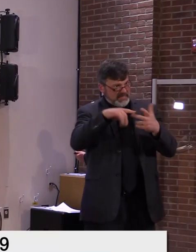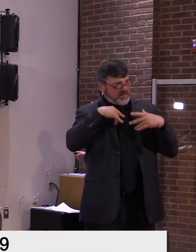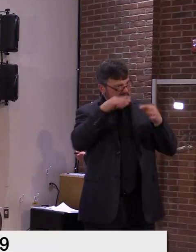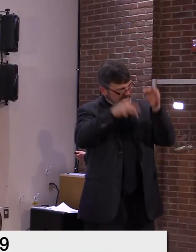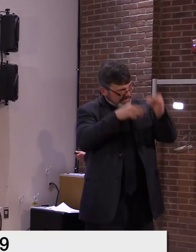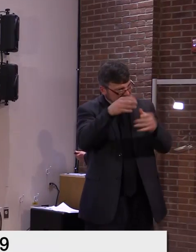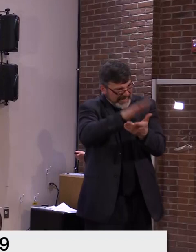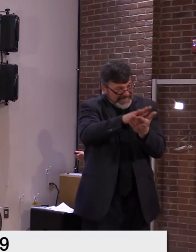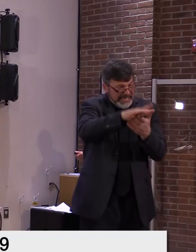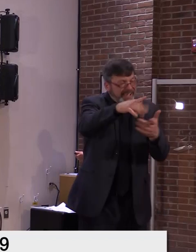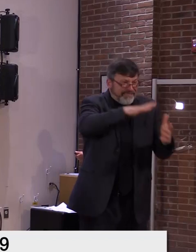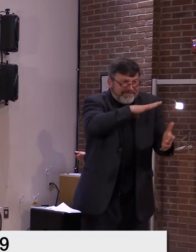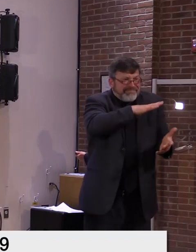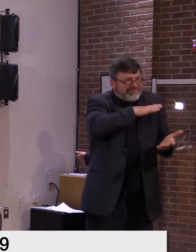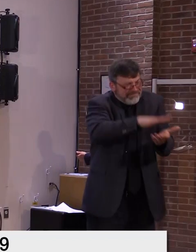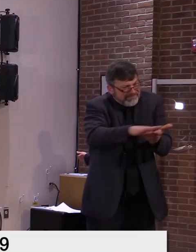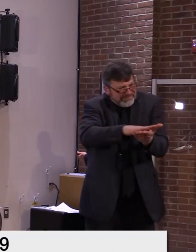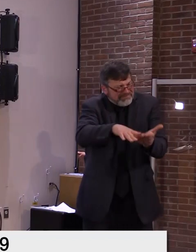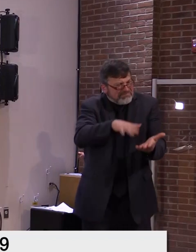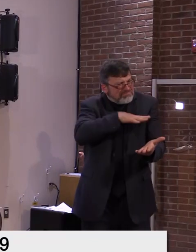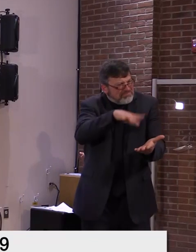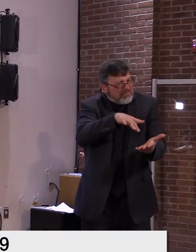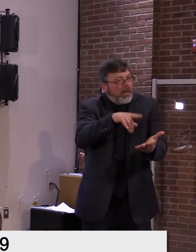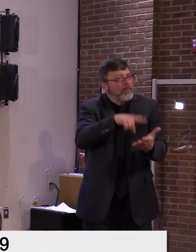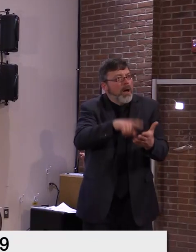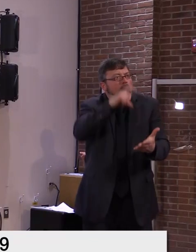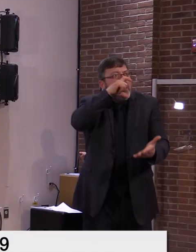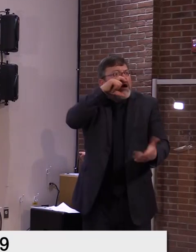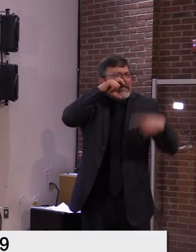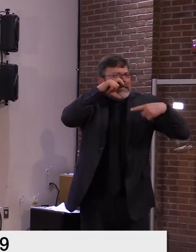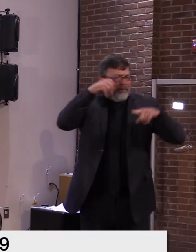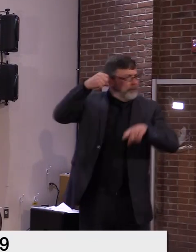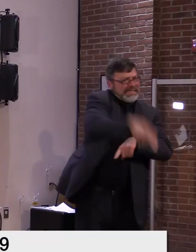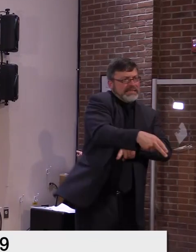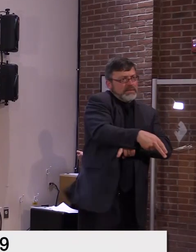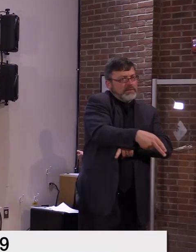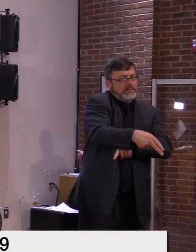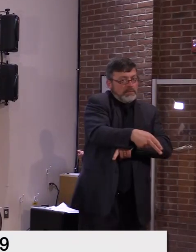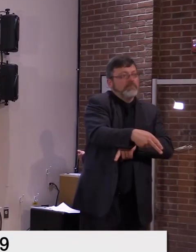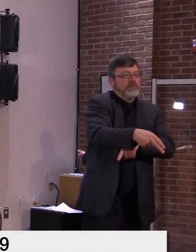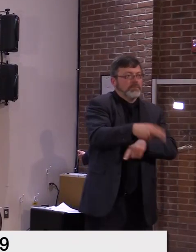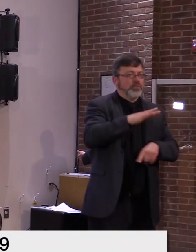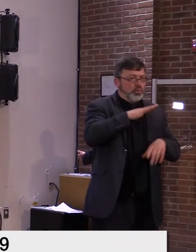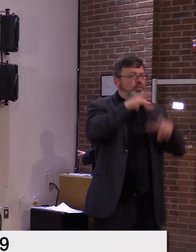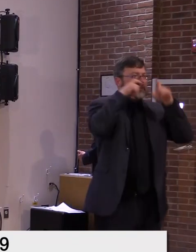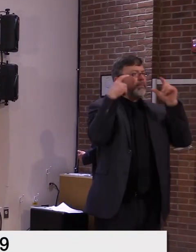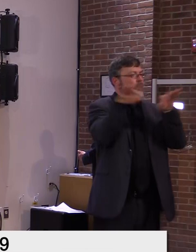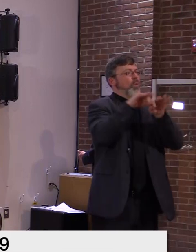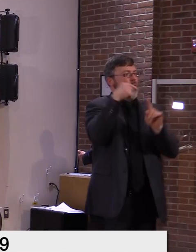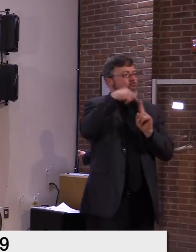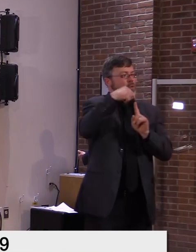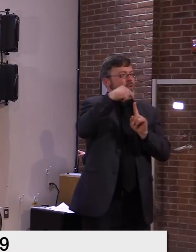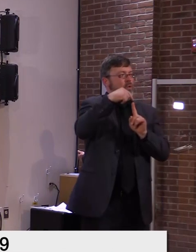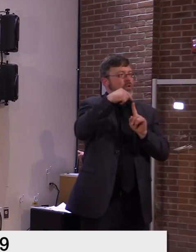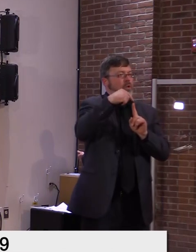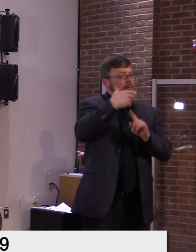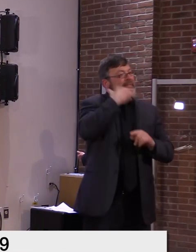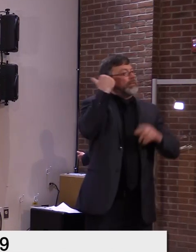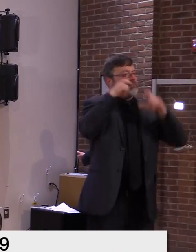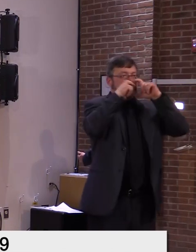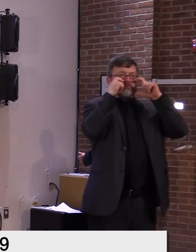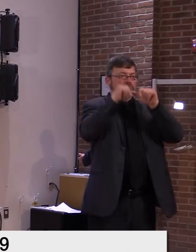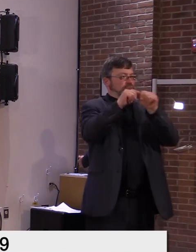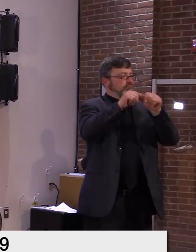Finally, and important to me, I want to acknowledge that this has been National Public Health Week. Probably not something